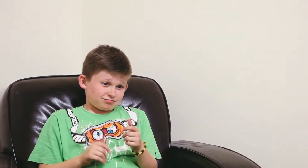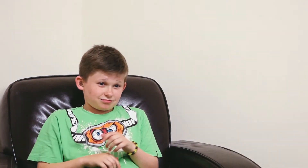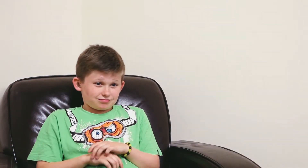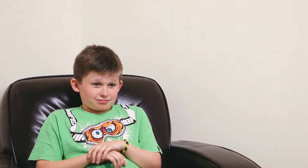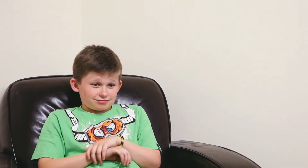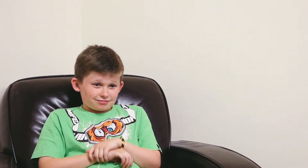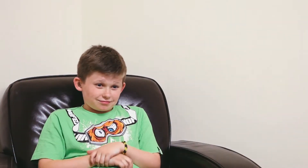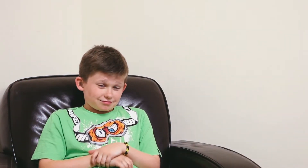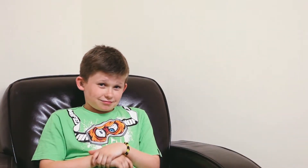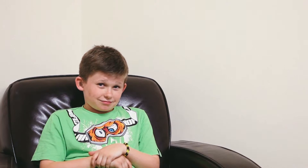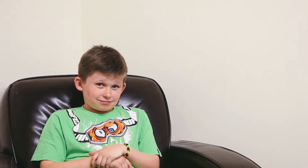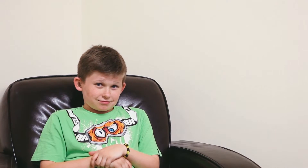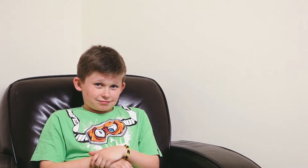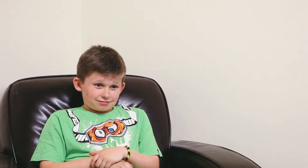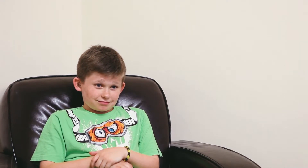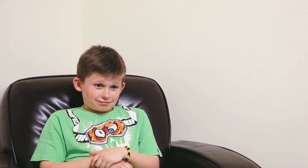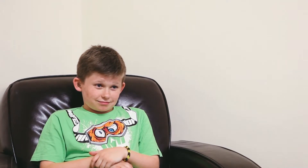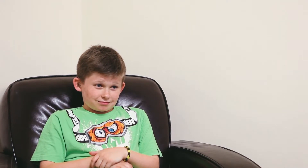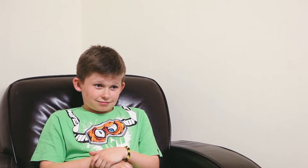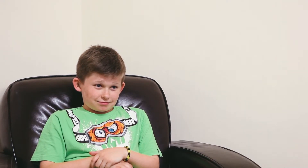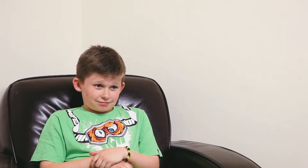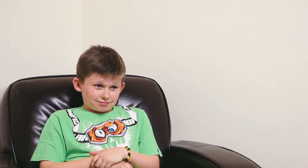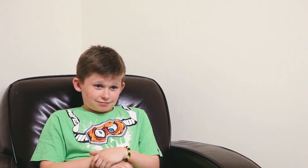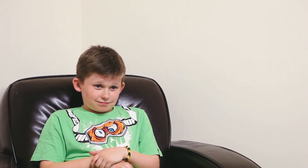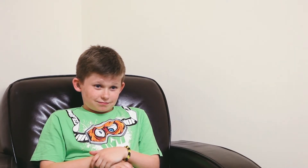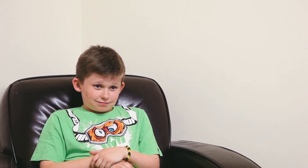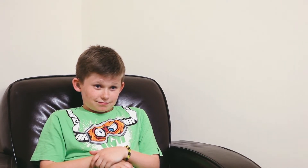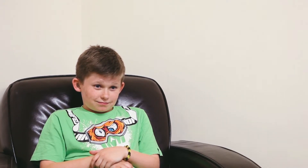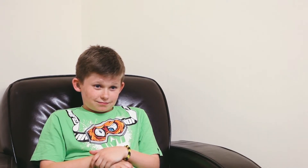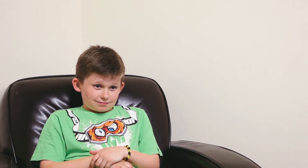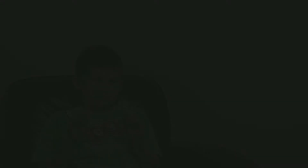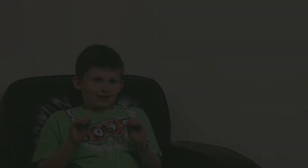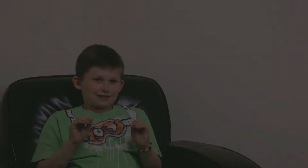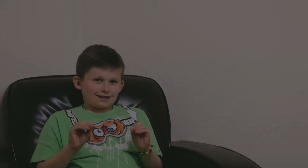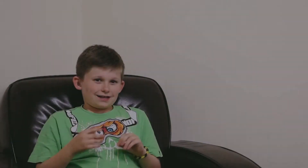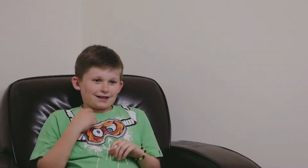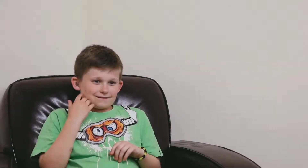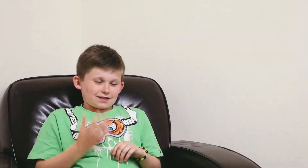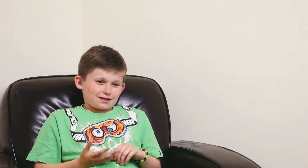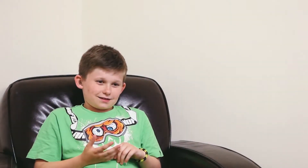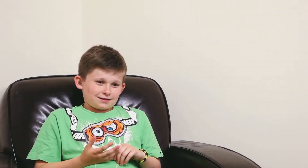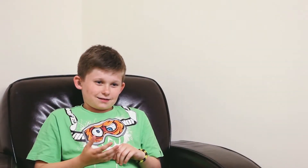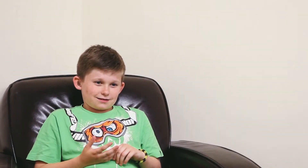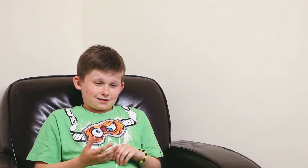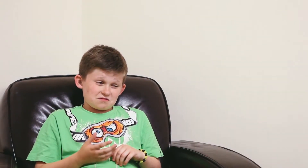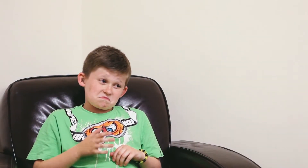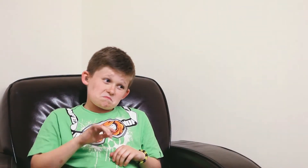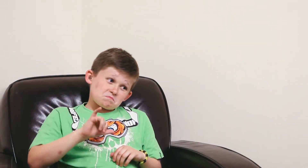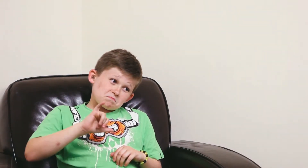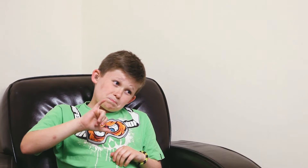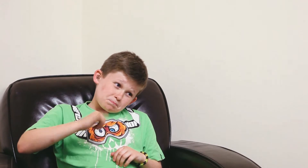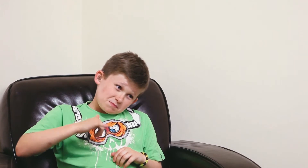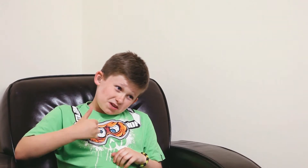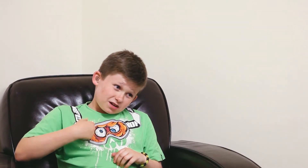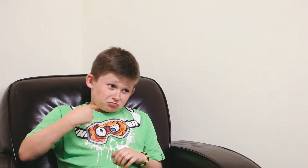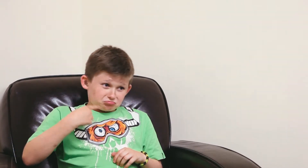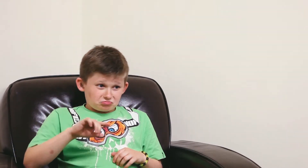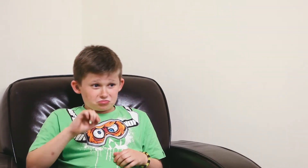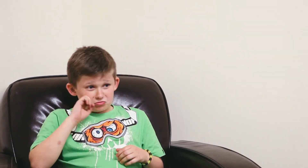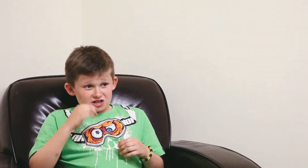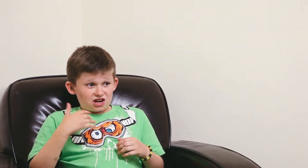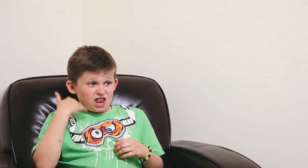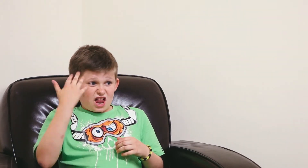And you know, I've enjoyed signing to other people that I wouldn't necessarily would have met. I hope that there's going to be more sessions in the future,